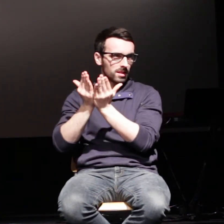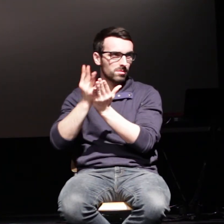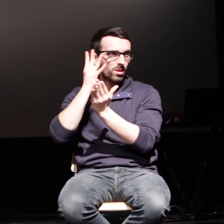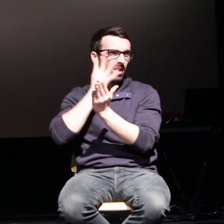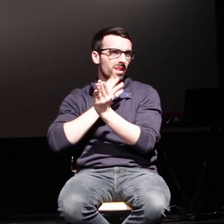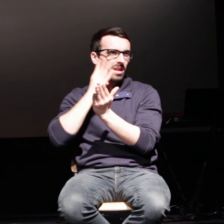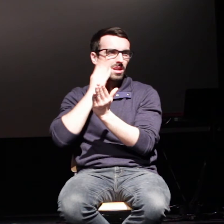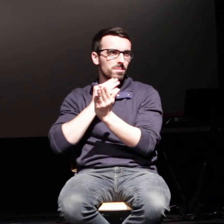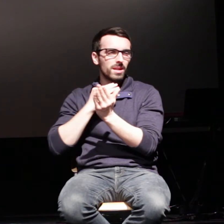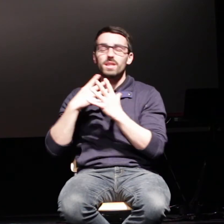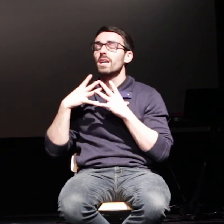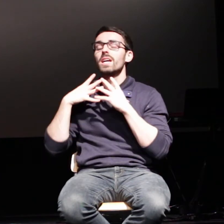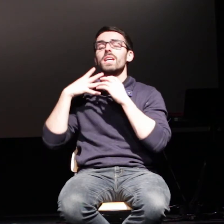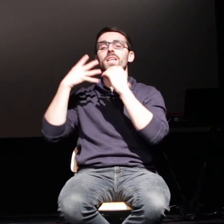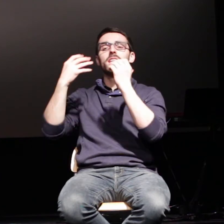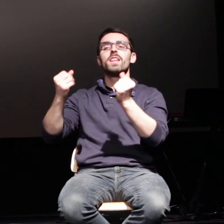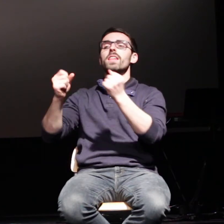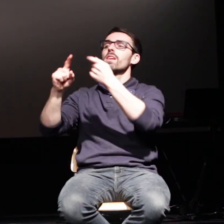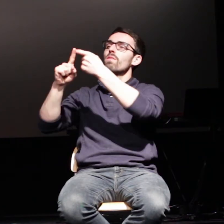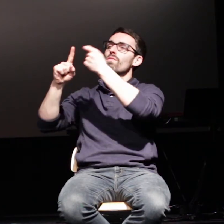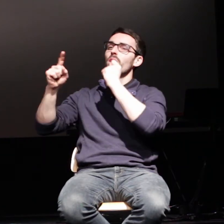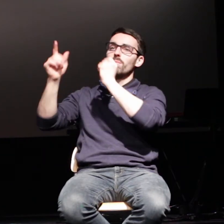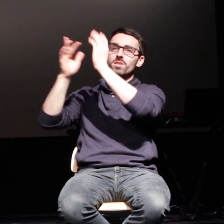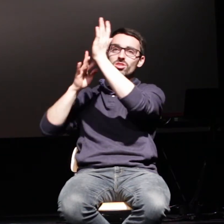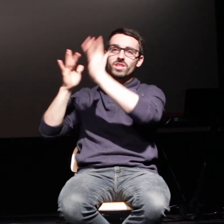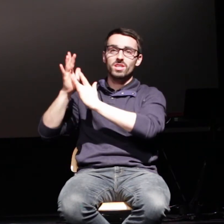from Jesus went on to die.